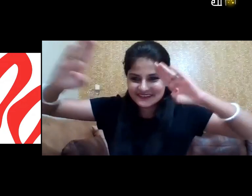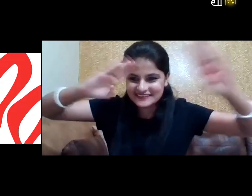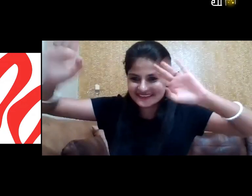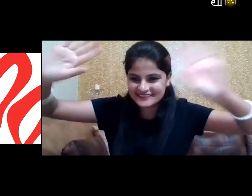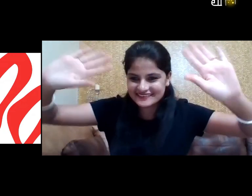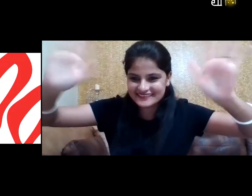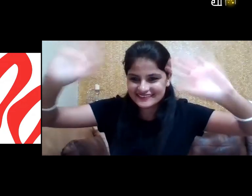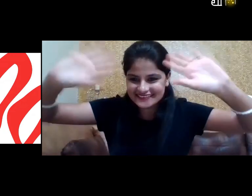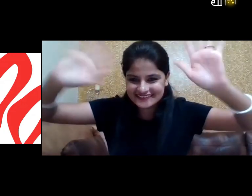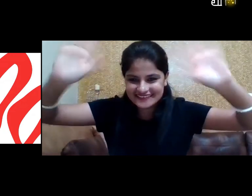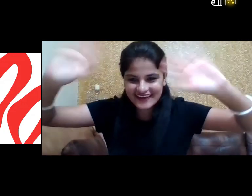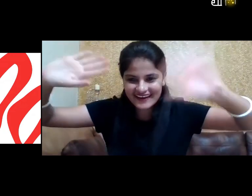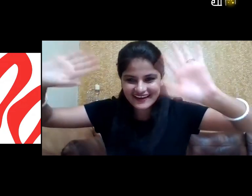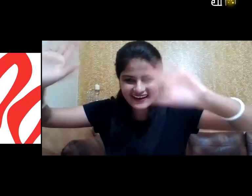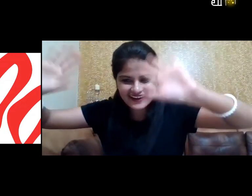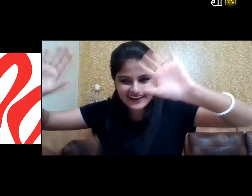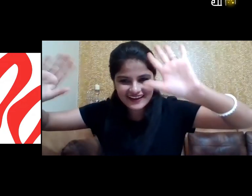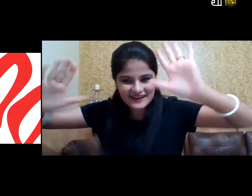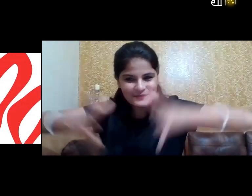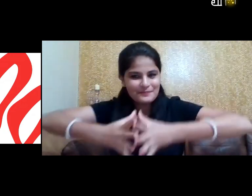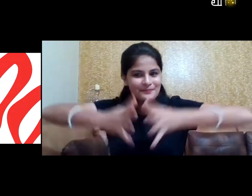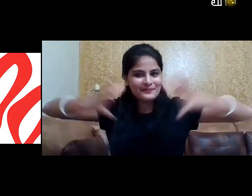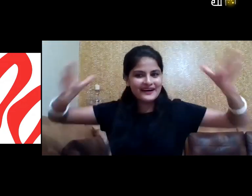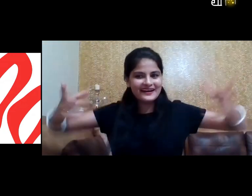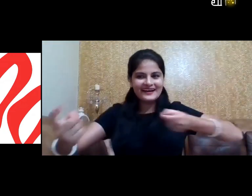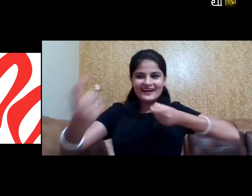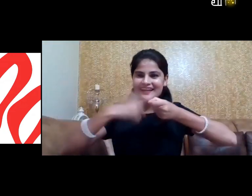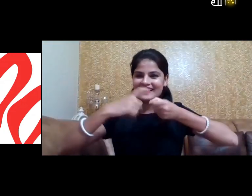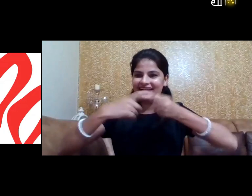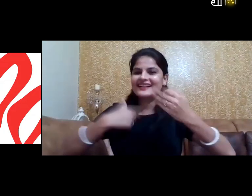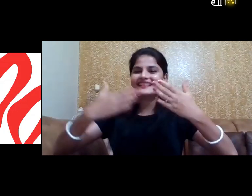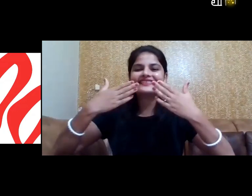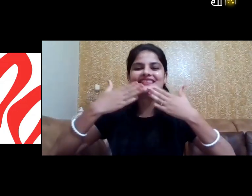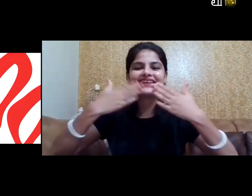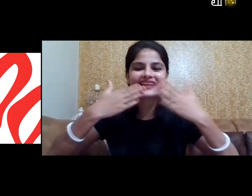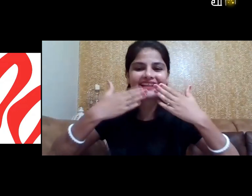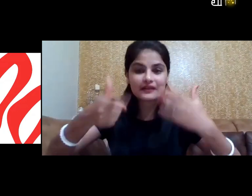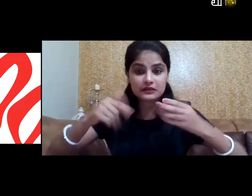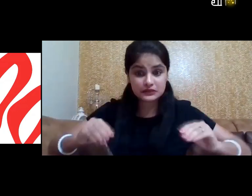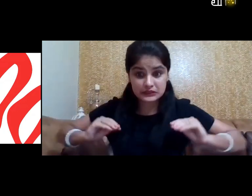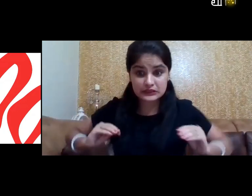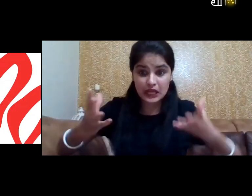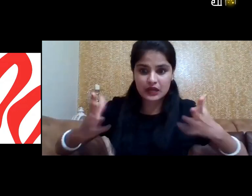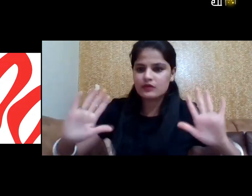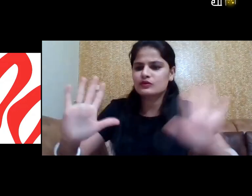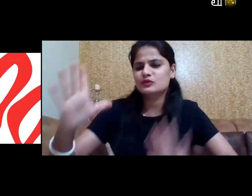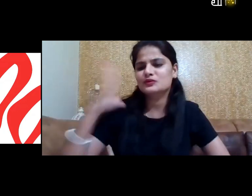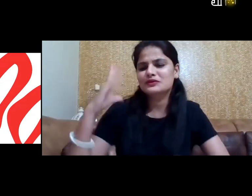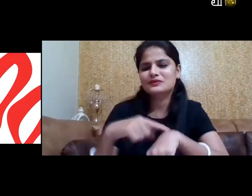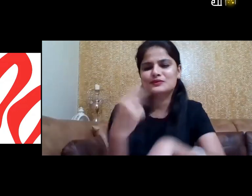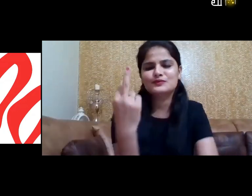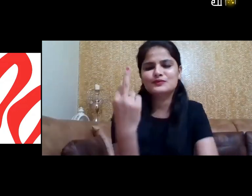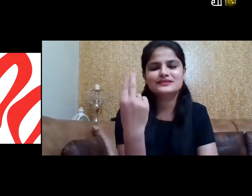Hi, hello, hi everyone. Hello, hello everybody. So many people have already joined us. Thank you so